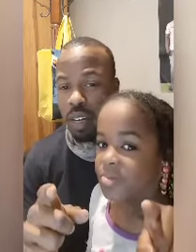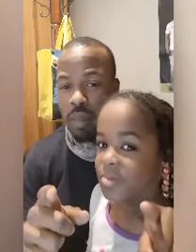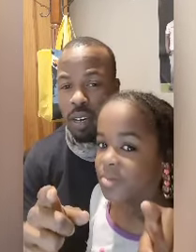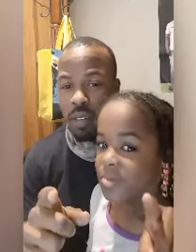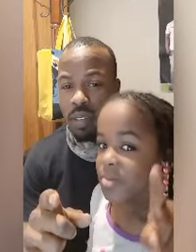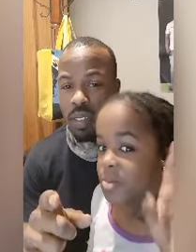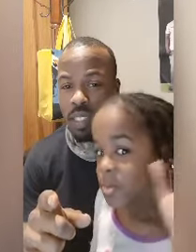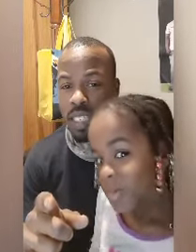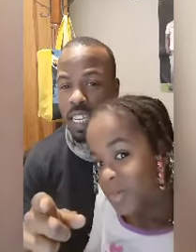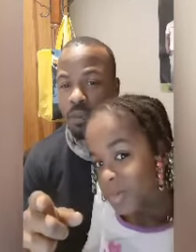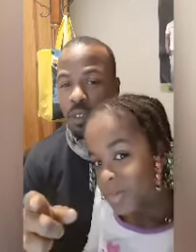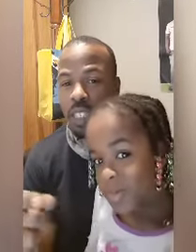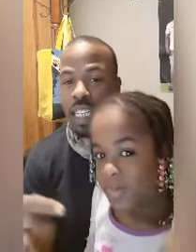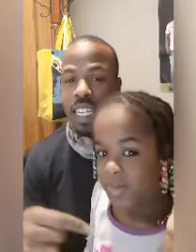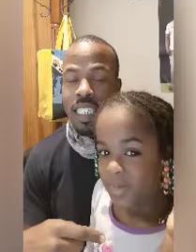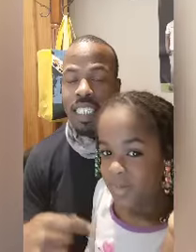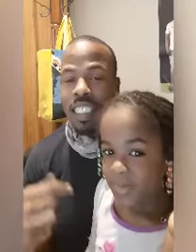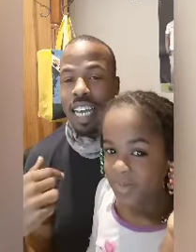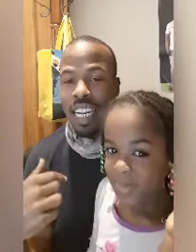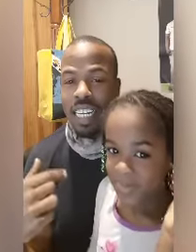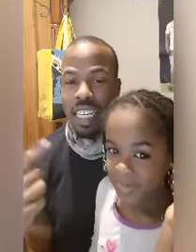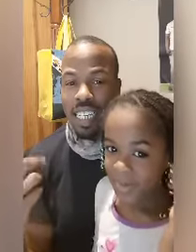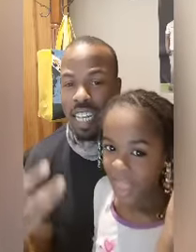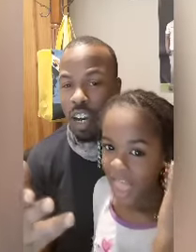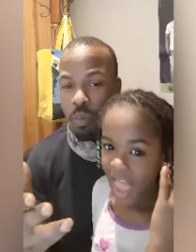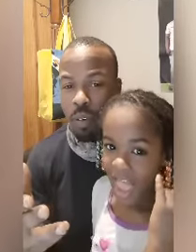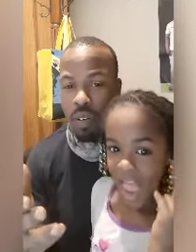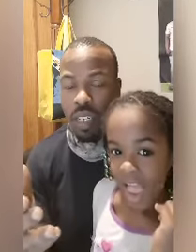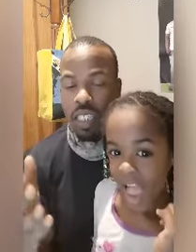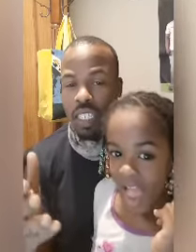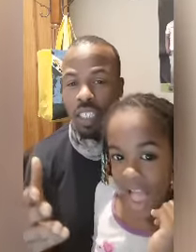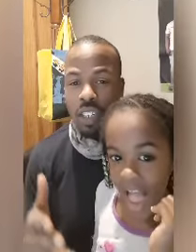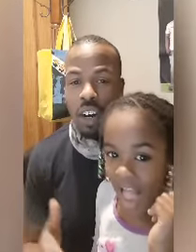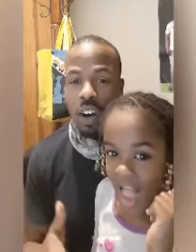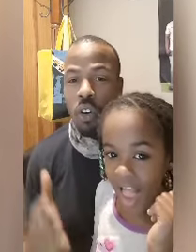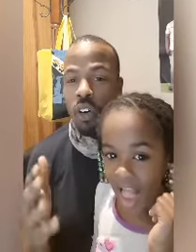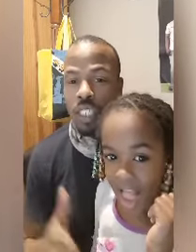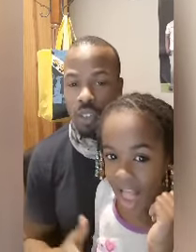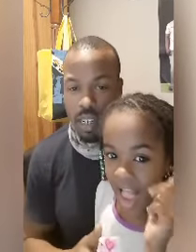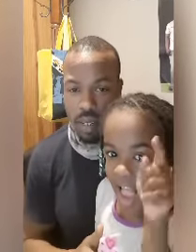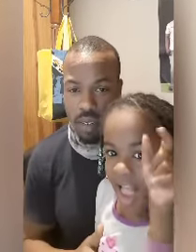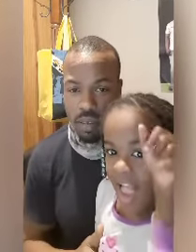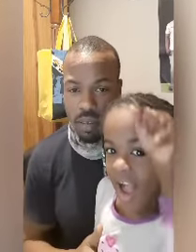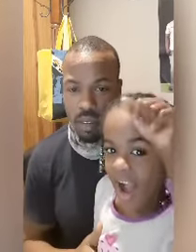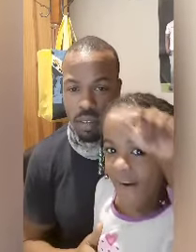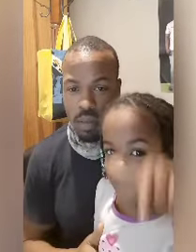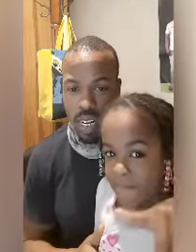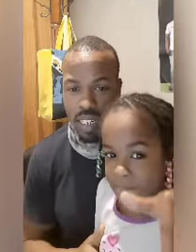treadmill. And if you see London's data, he can help you get your dog on the treadmill. Right.